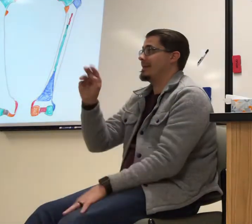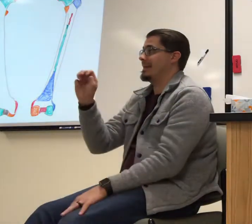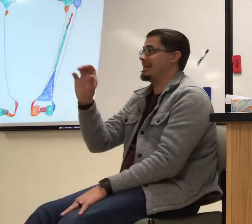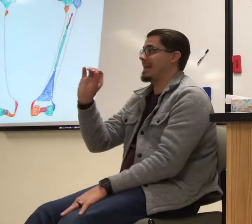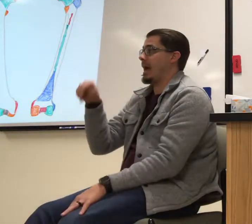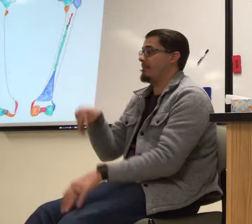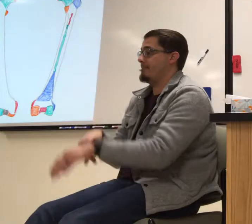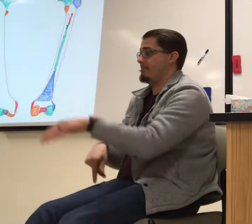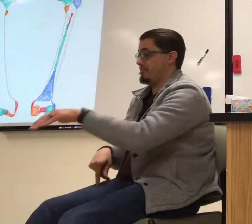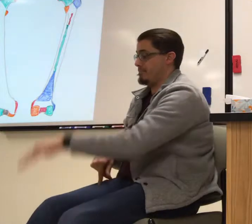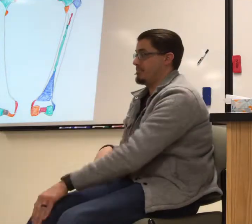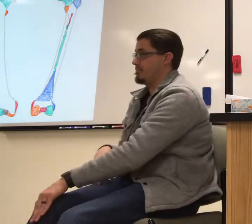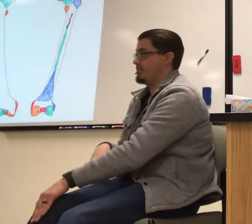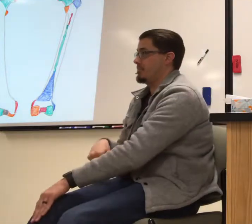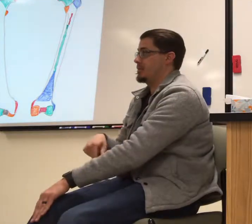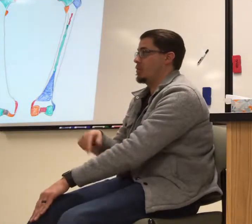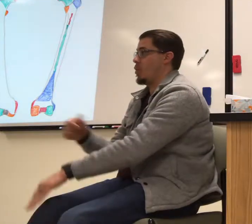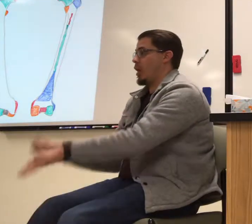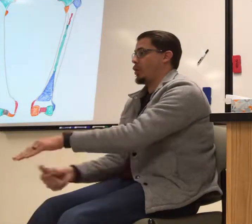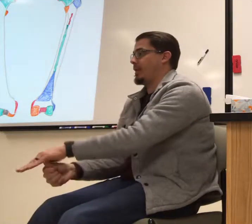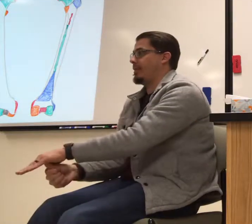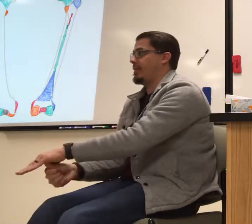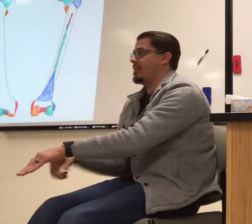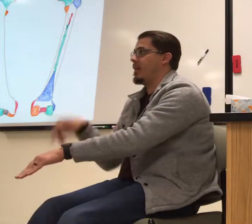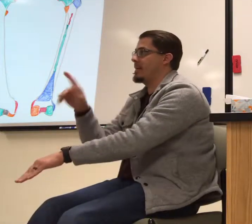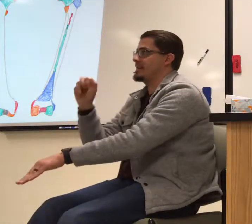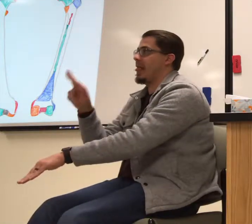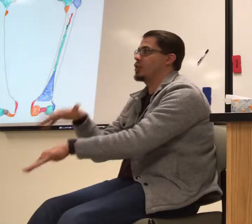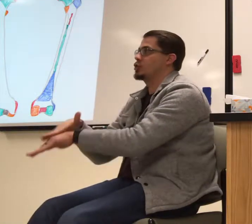sits on top.